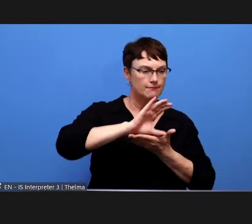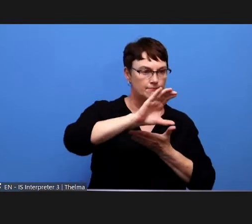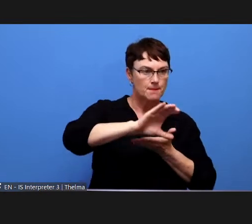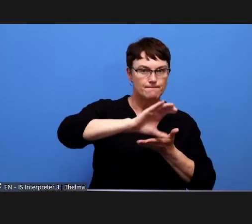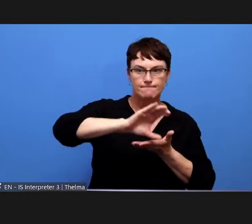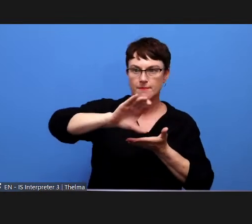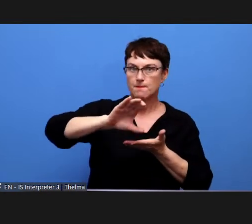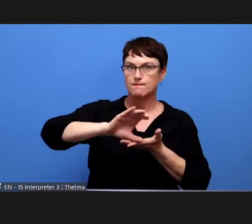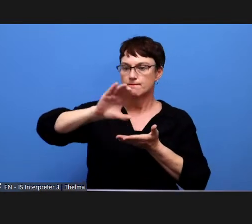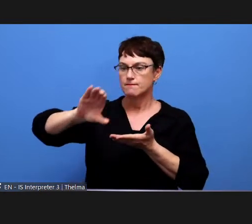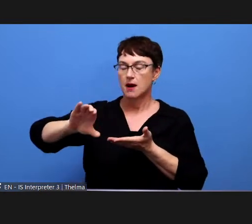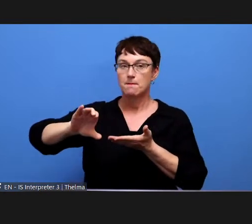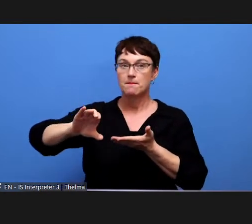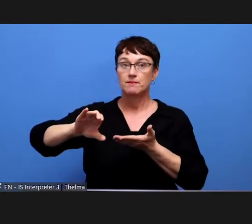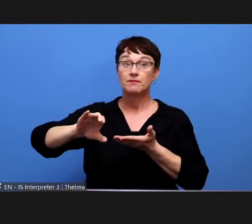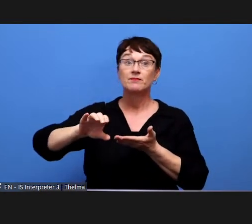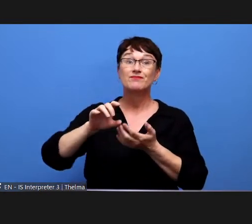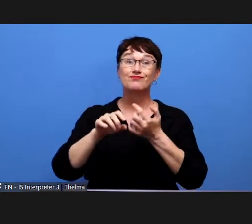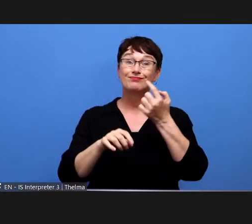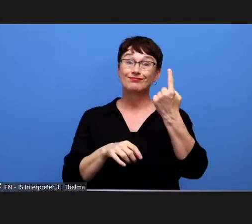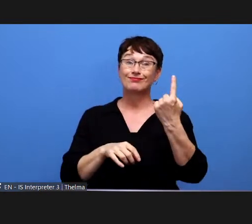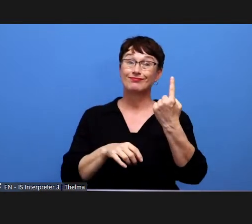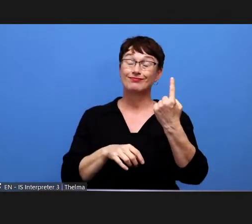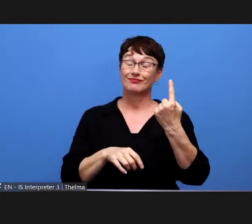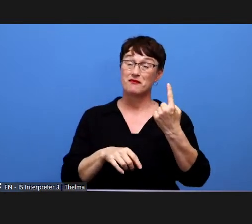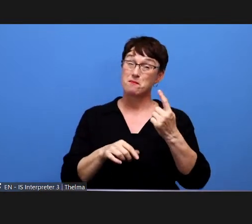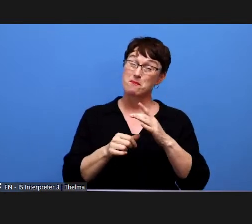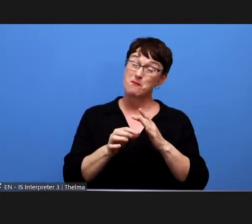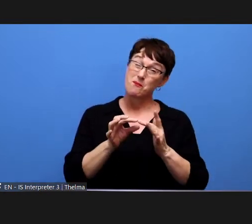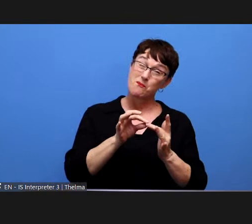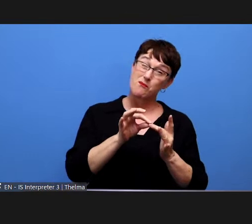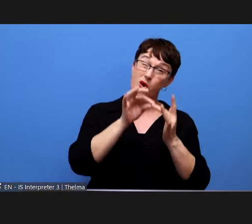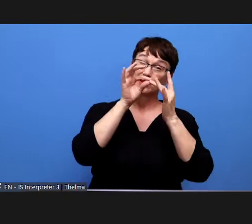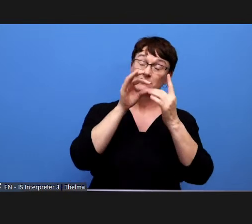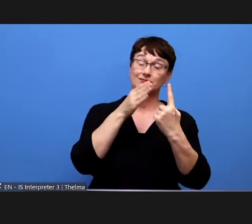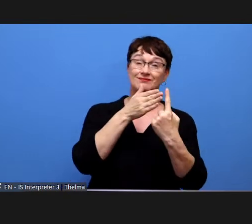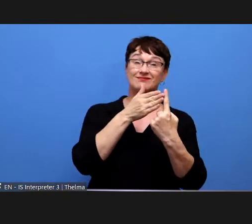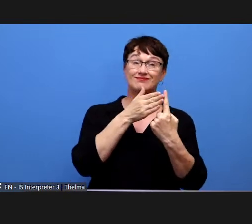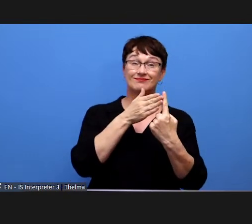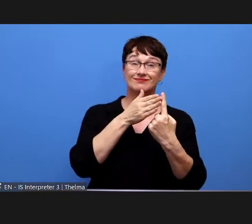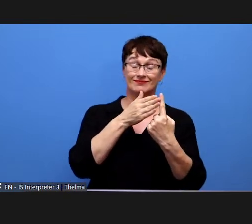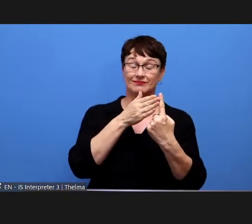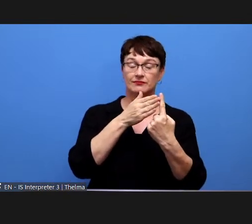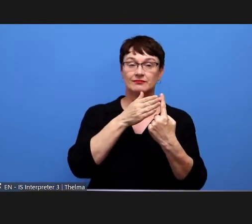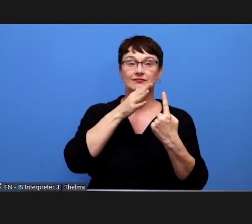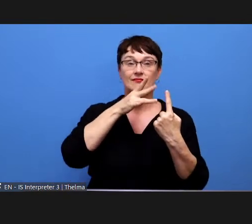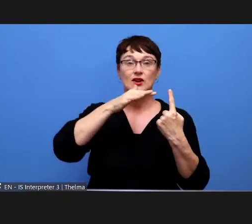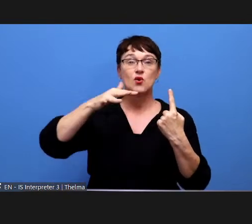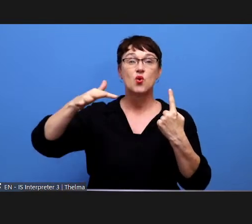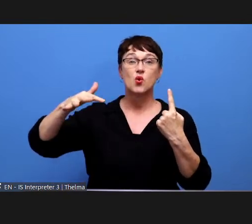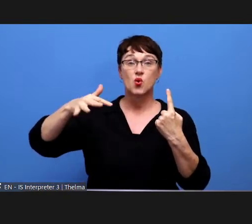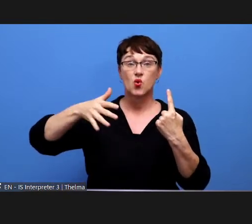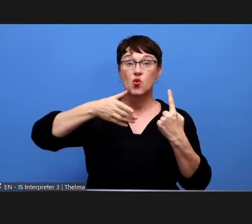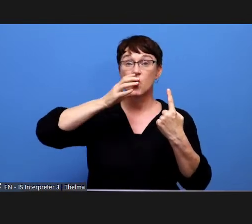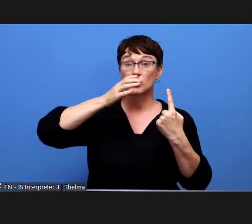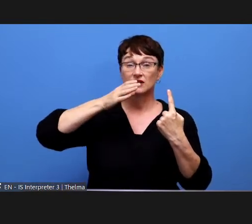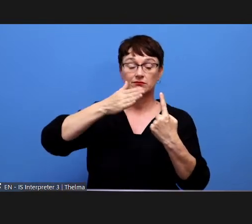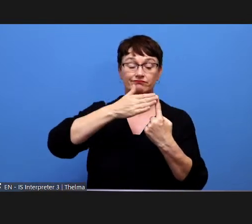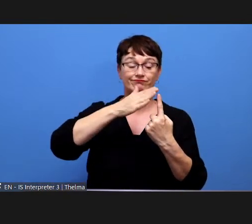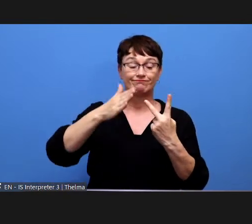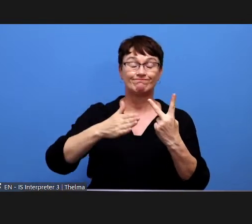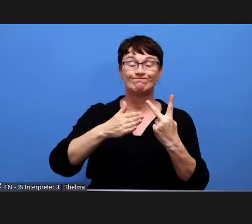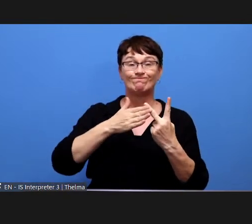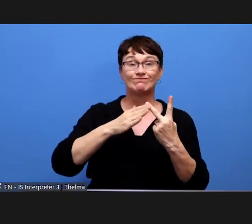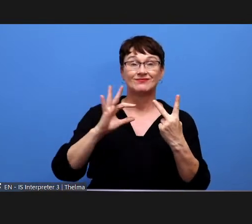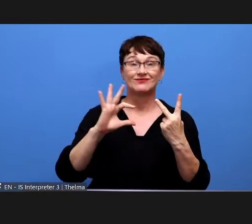to water and sanitation. We have to think about the needs of women who are suffering the most. There needs to